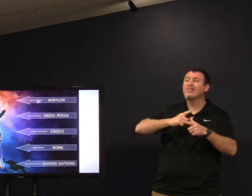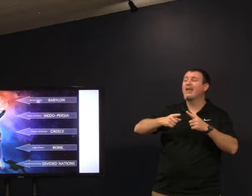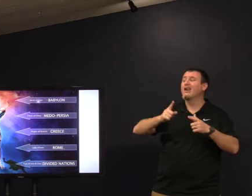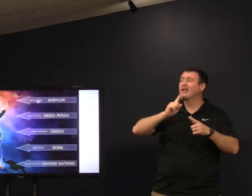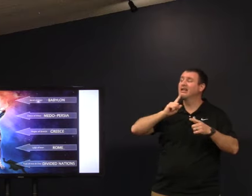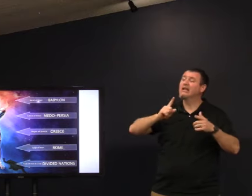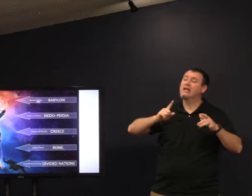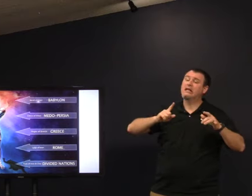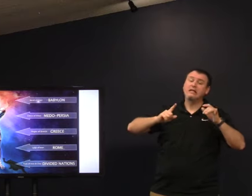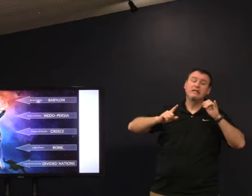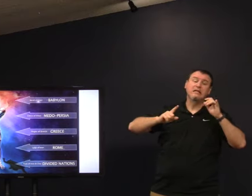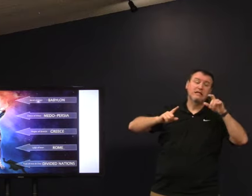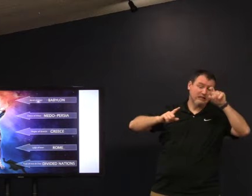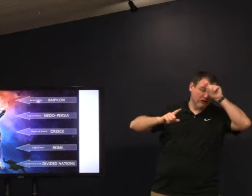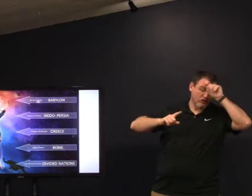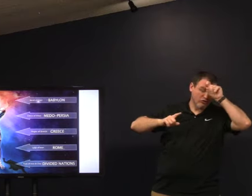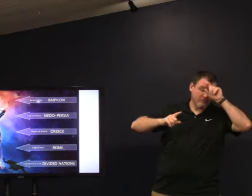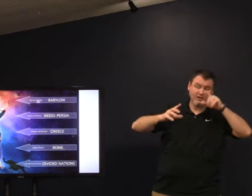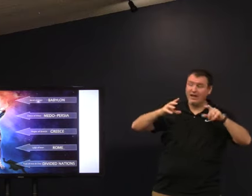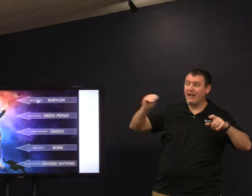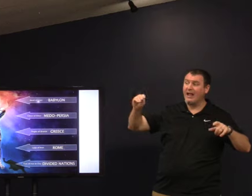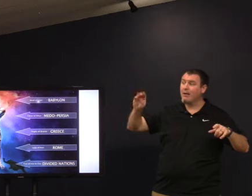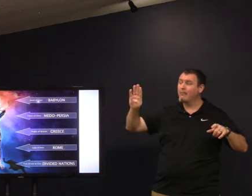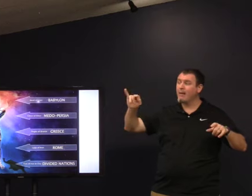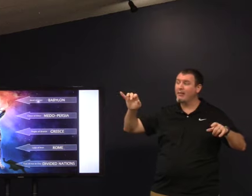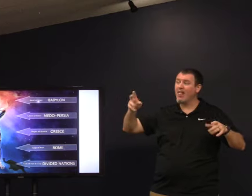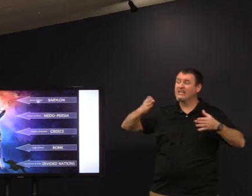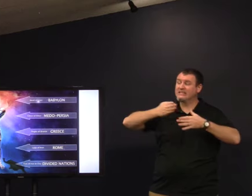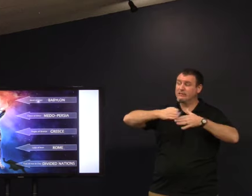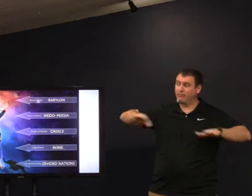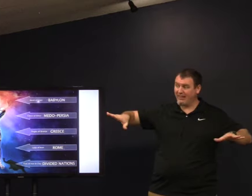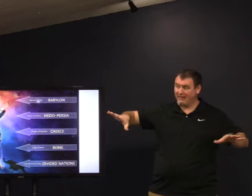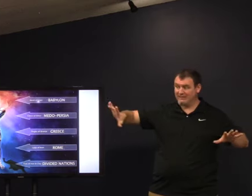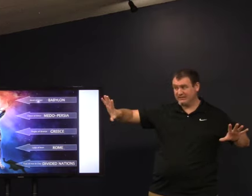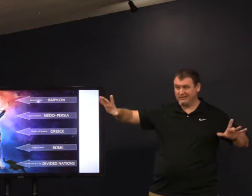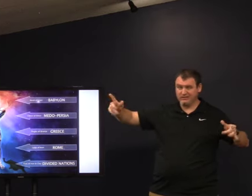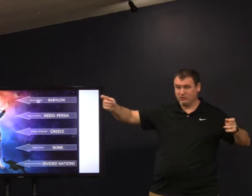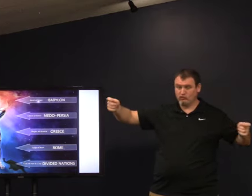Egypt had a lot of control over the gathering of the kingdom. And then